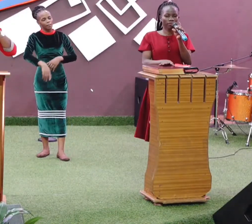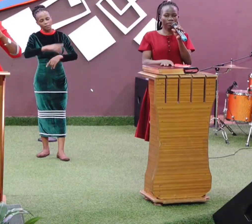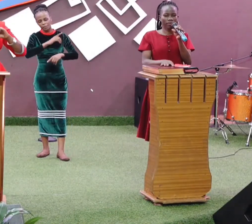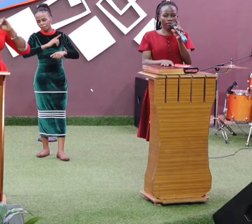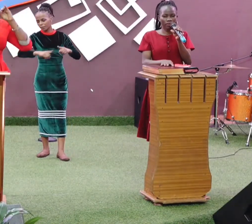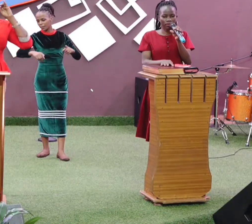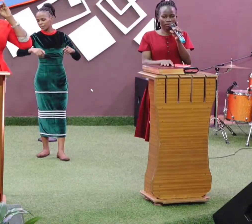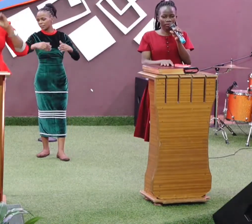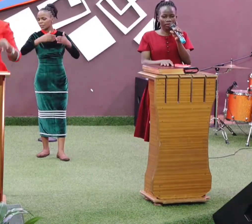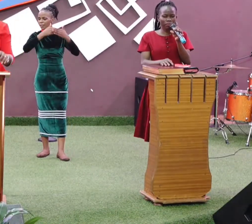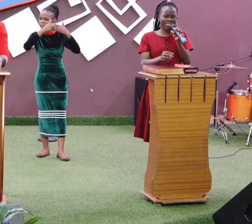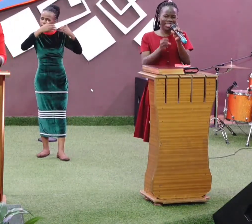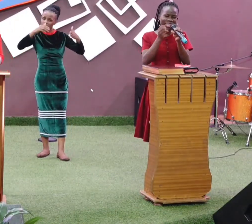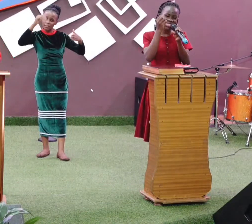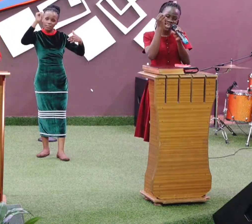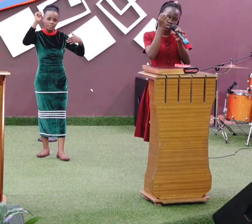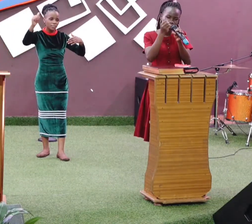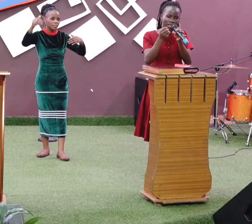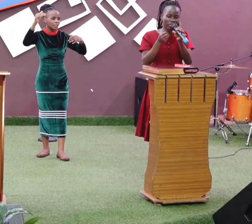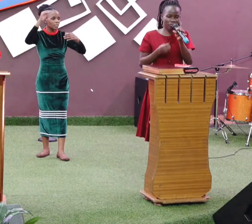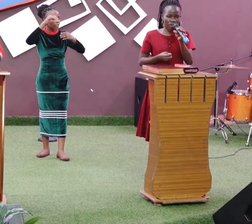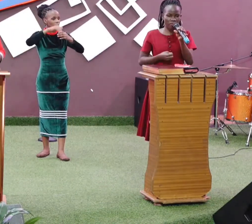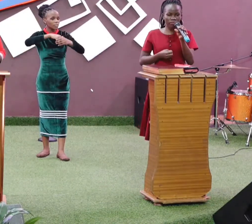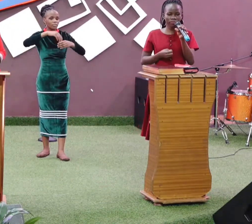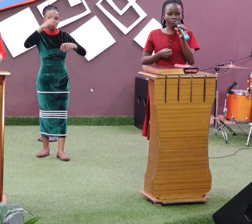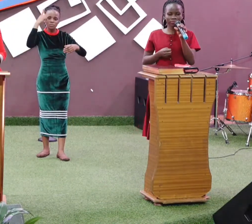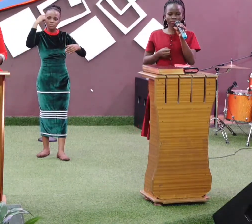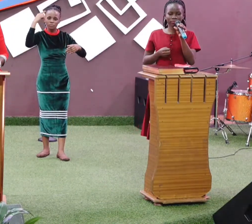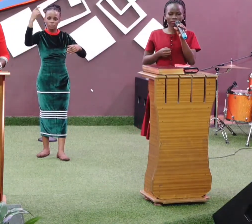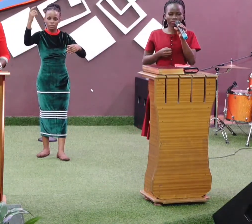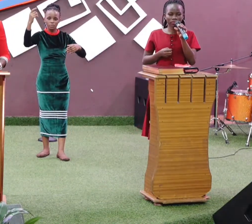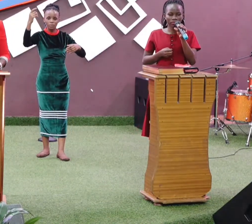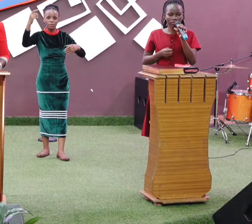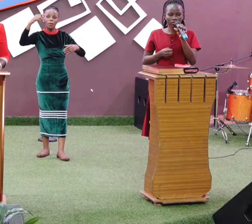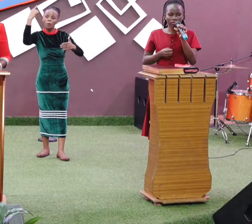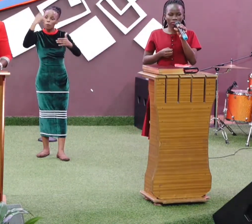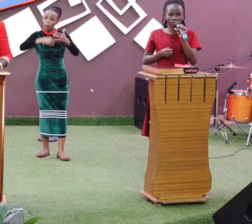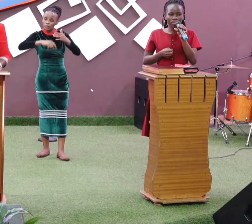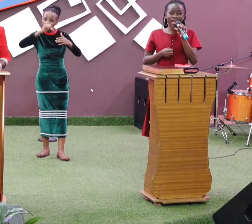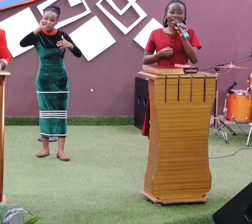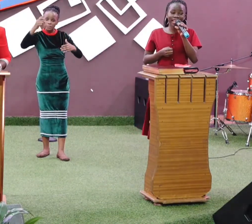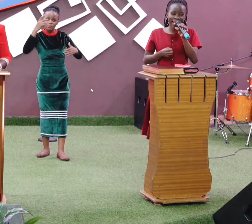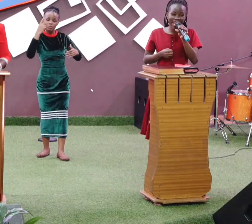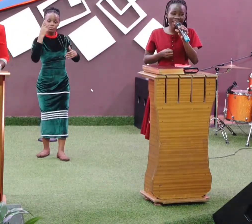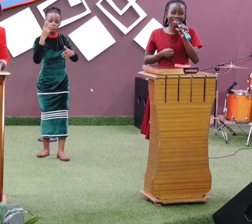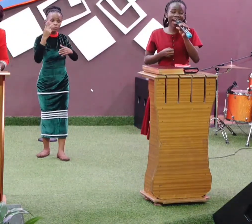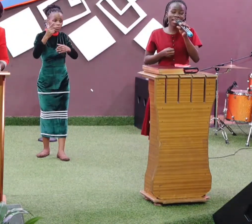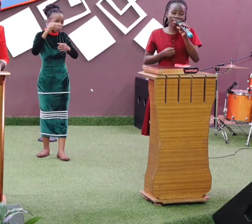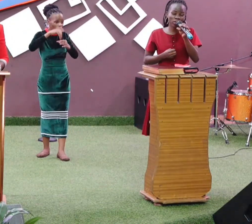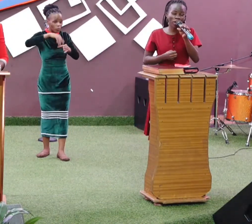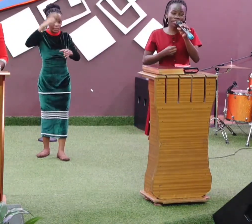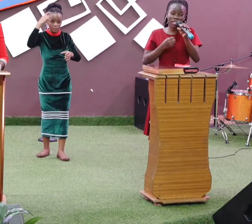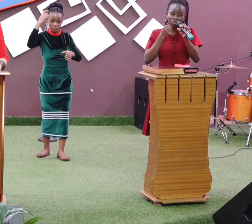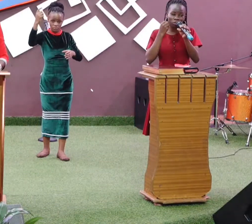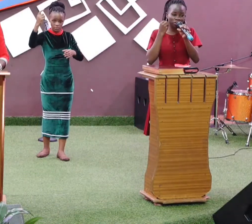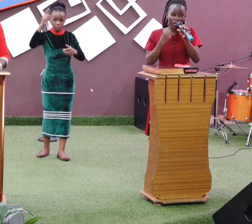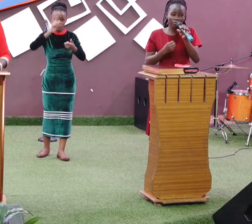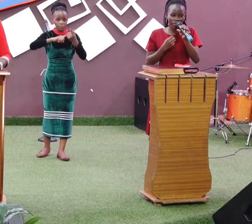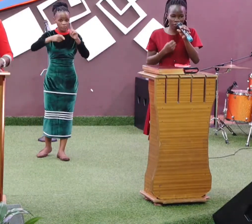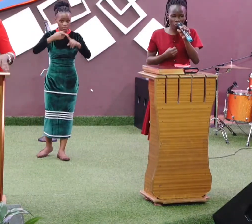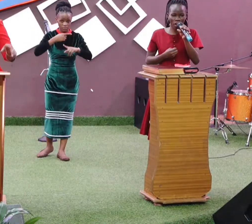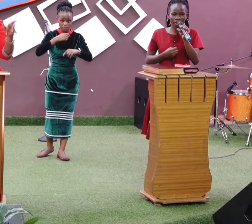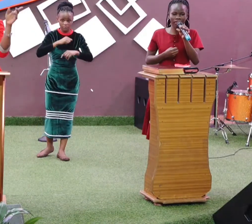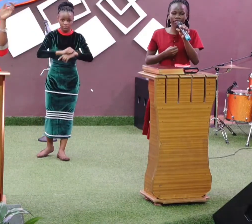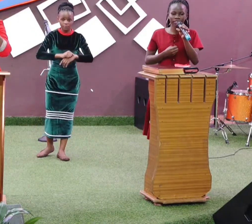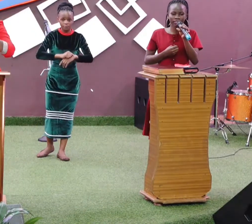yenze geti jenaraba muchiroto. But the gate I saw in the dream, geti jenaraba muchiroto, the gate I saw in the dream,